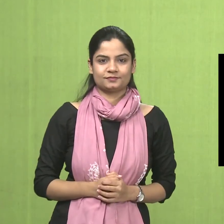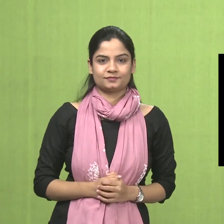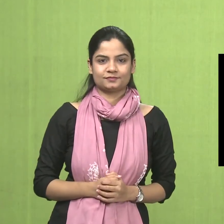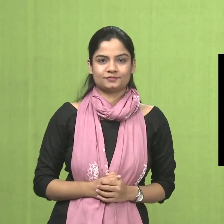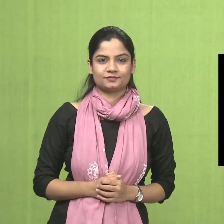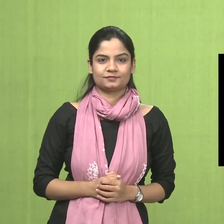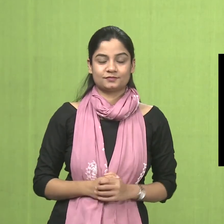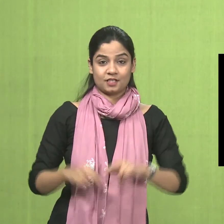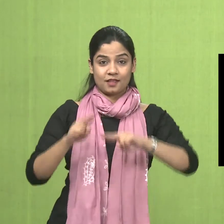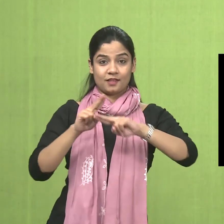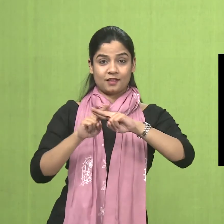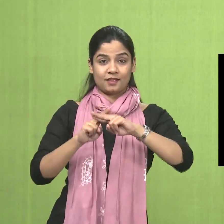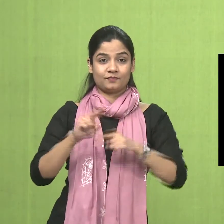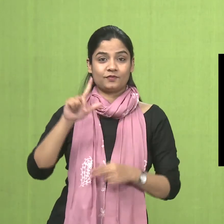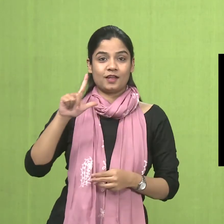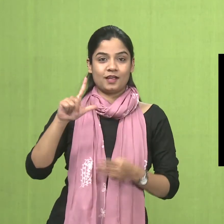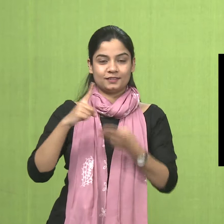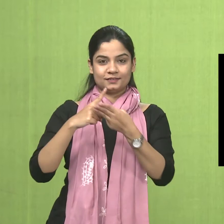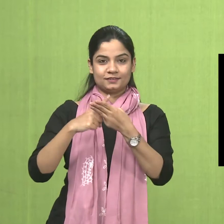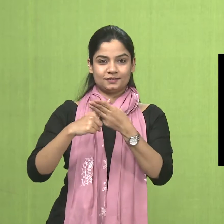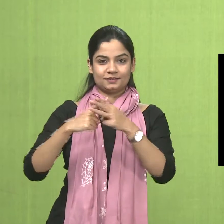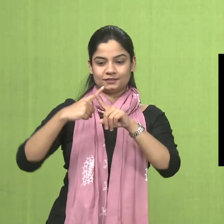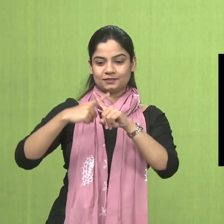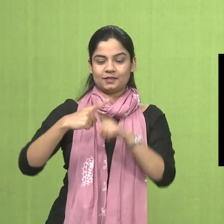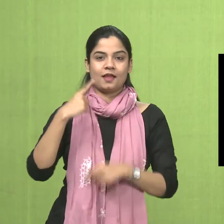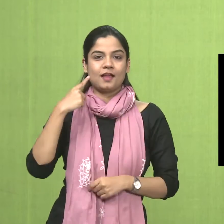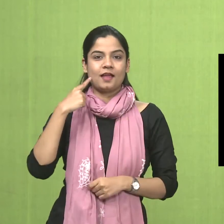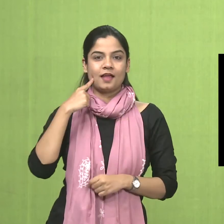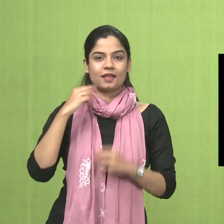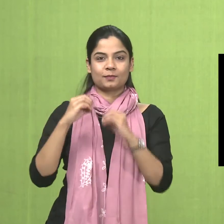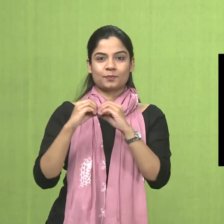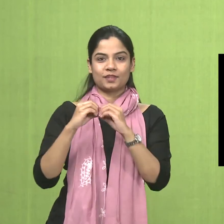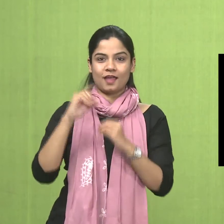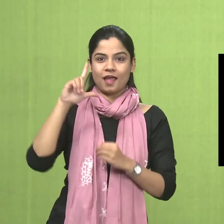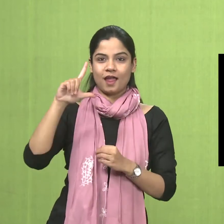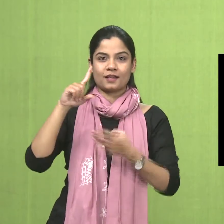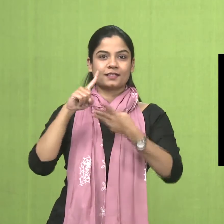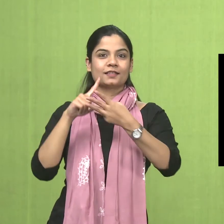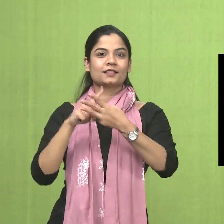Flexible, to be able to easily modify and respond to the altered